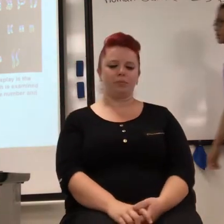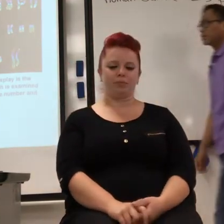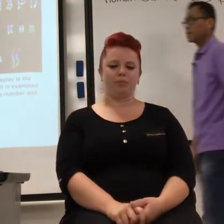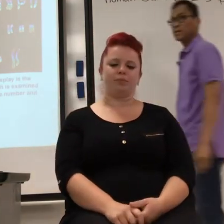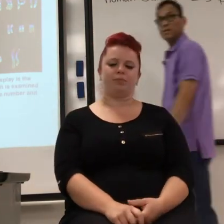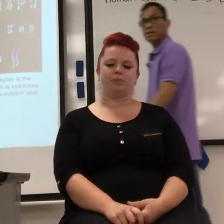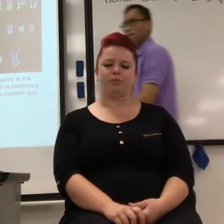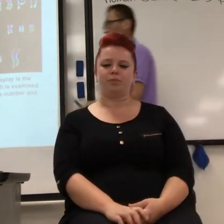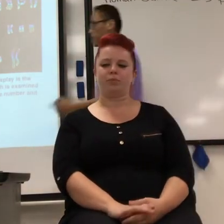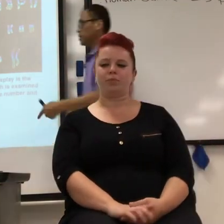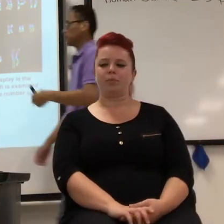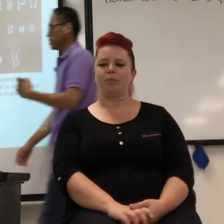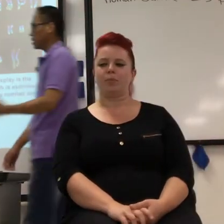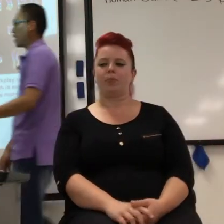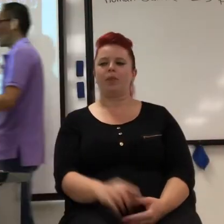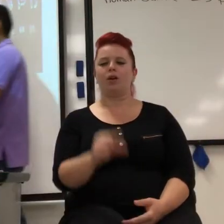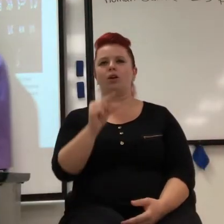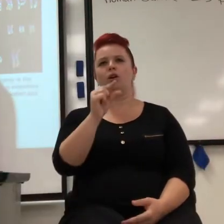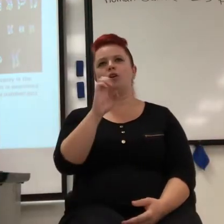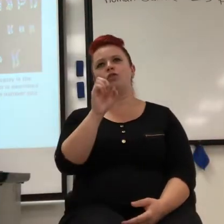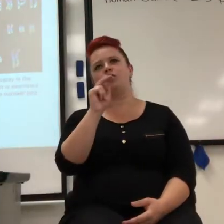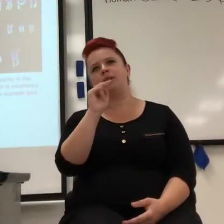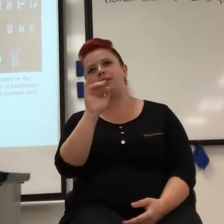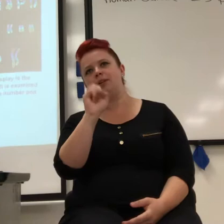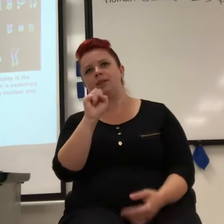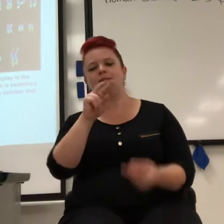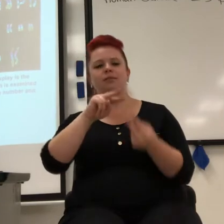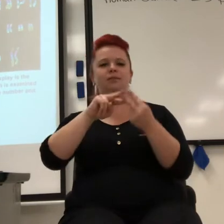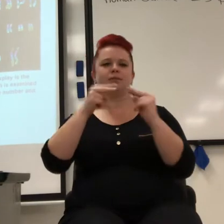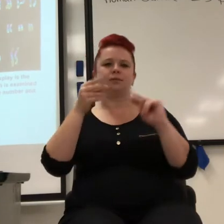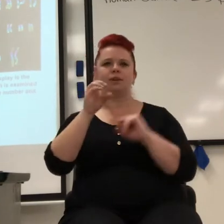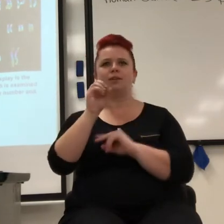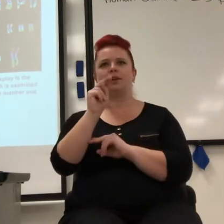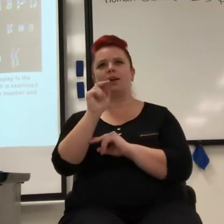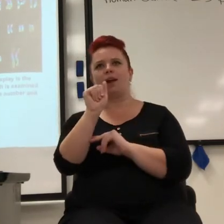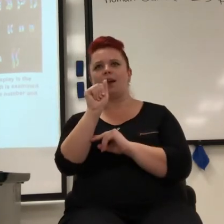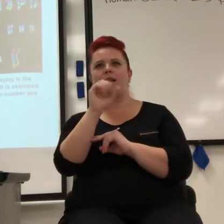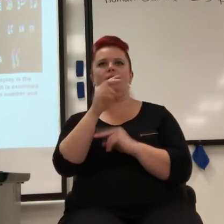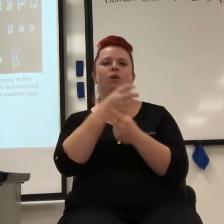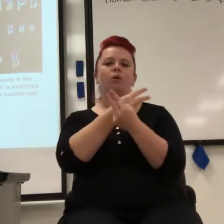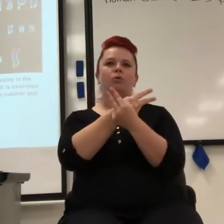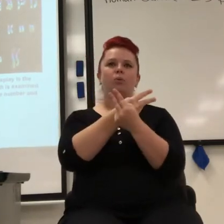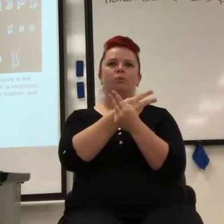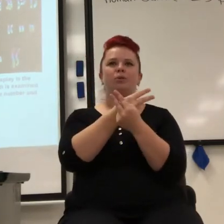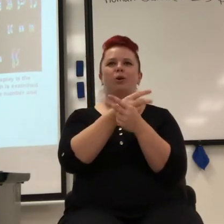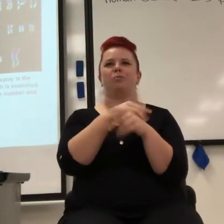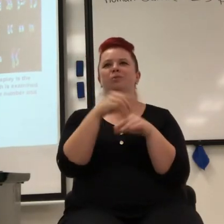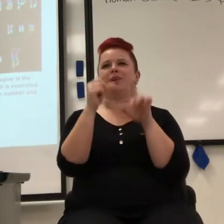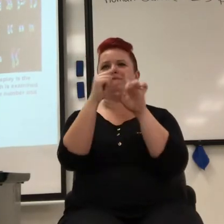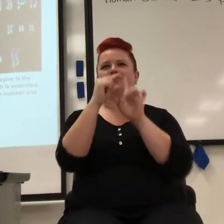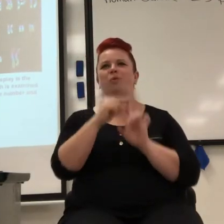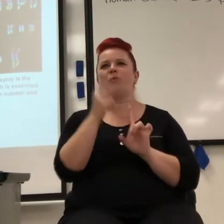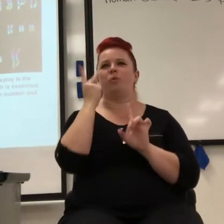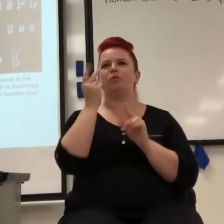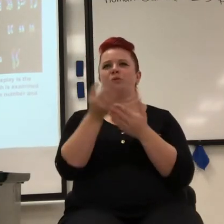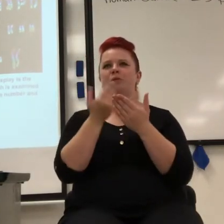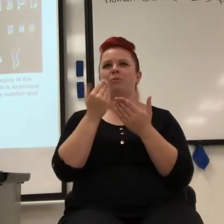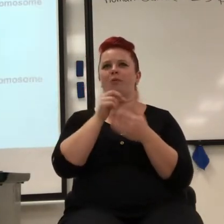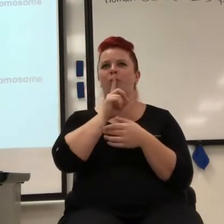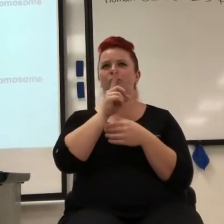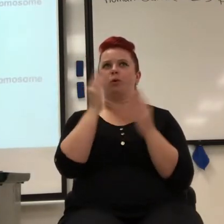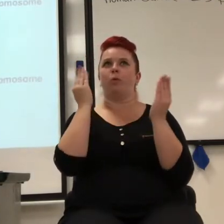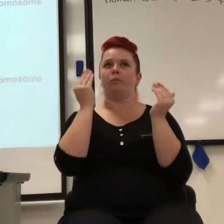genes. Genes, DNA, chromosomes. Terms you're familiar with, I hope. Let's talk about